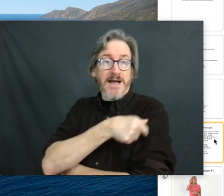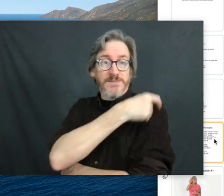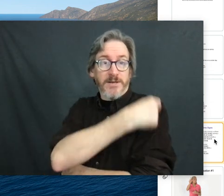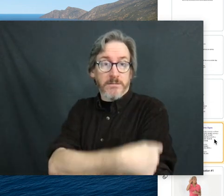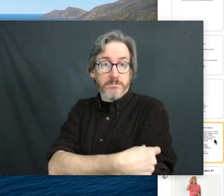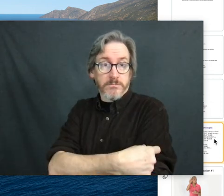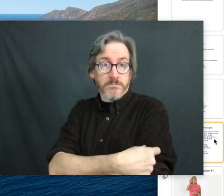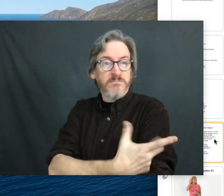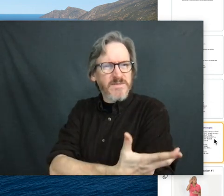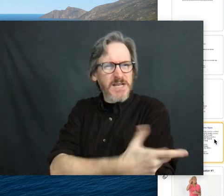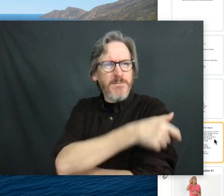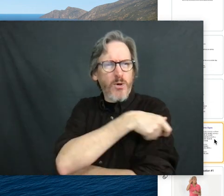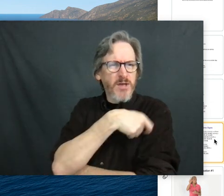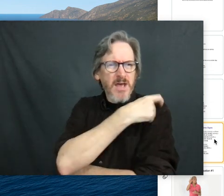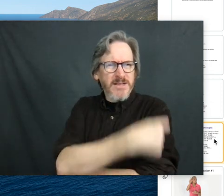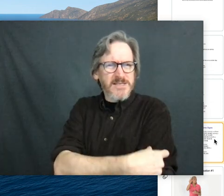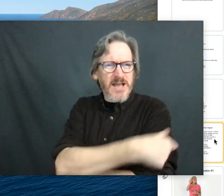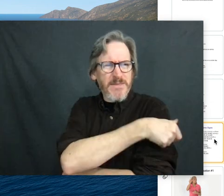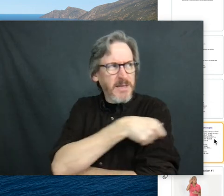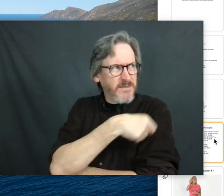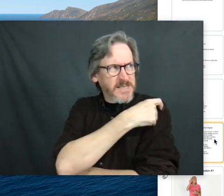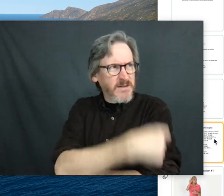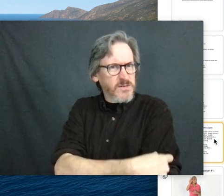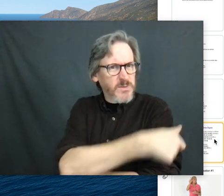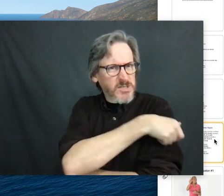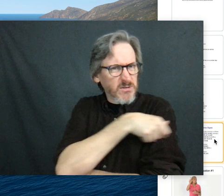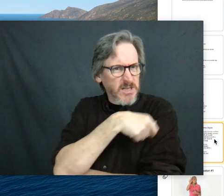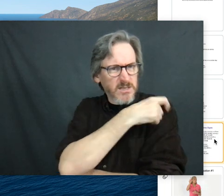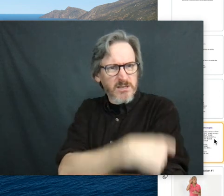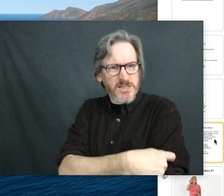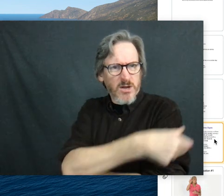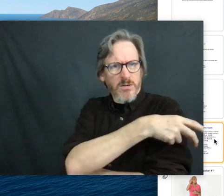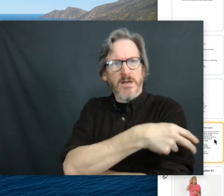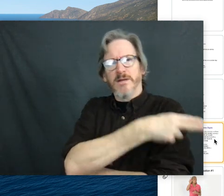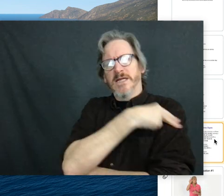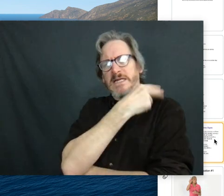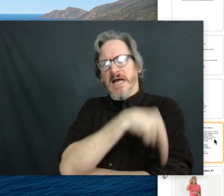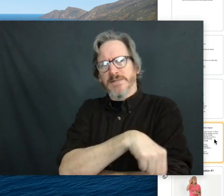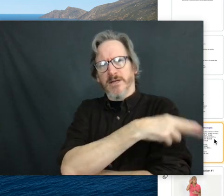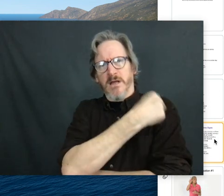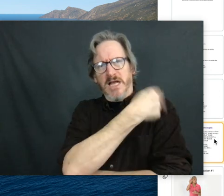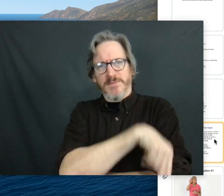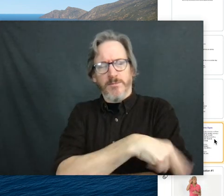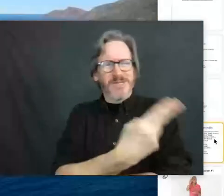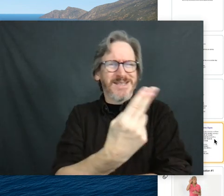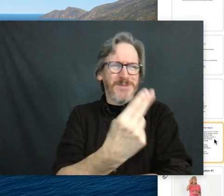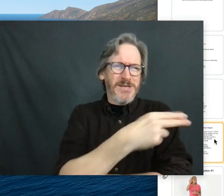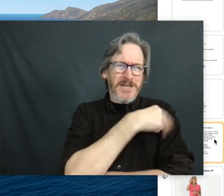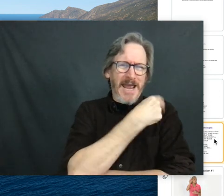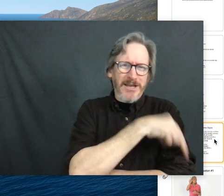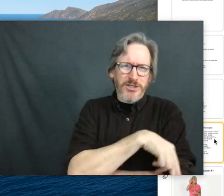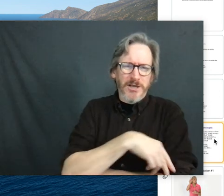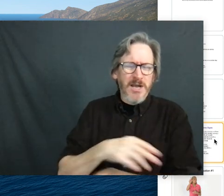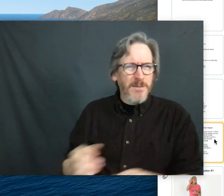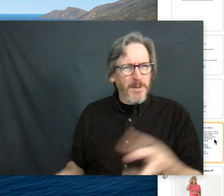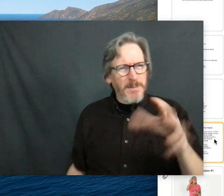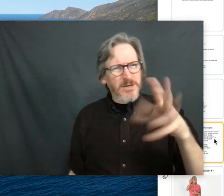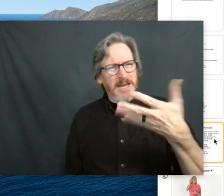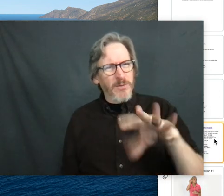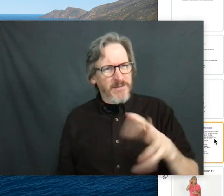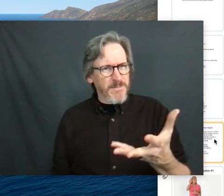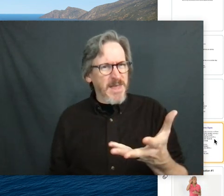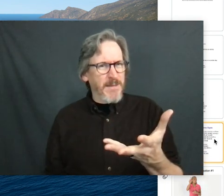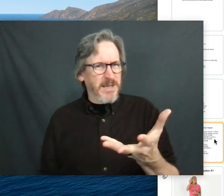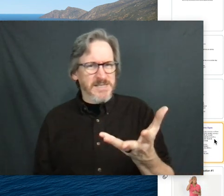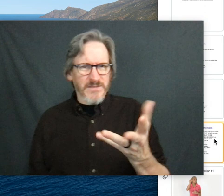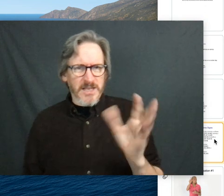Or hospital. I've seen both. This is, I believe, the sign for Switzerland. So hospital. Most of the time you see with an H, but people are